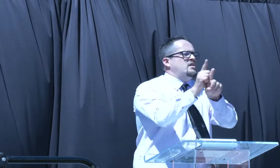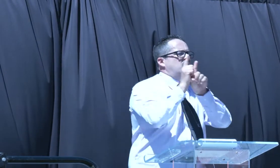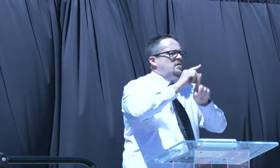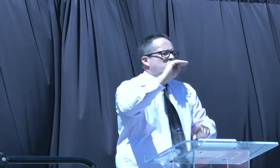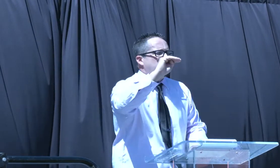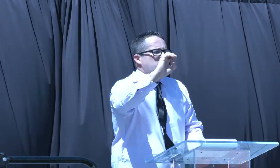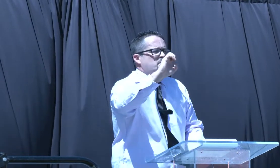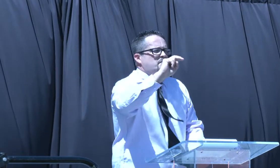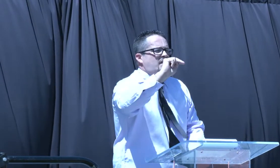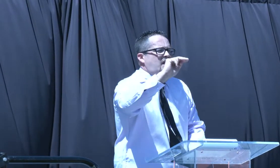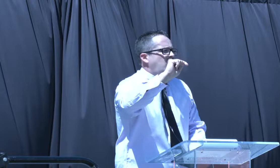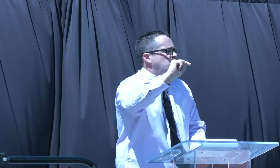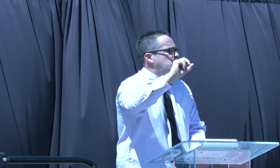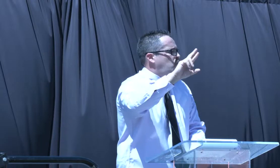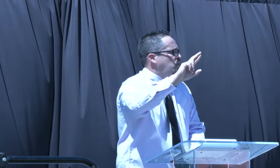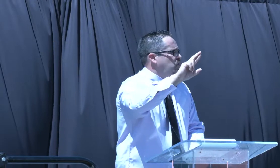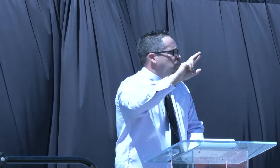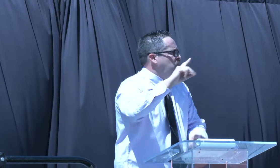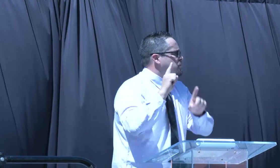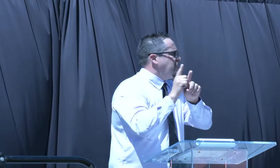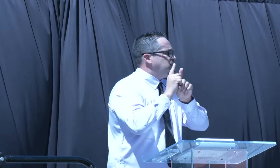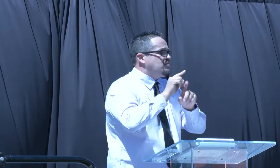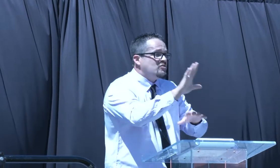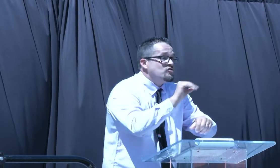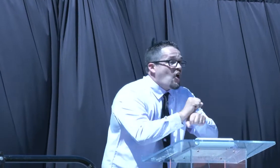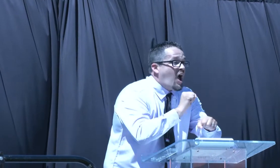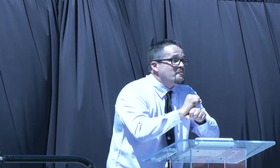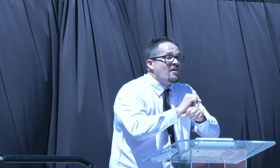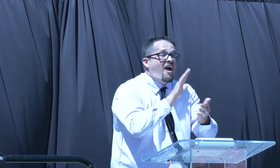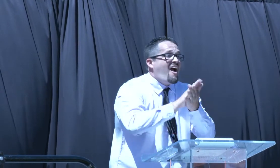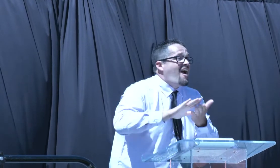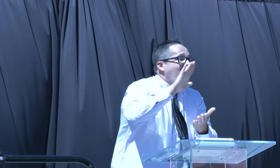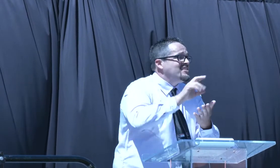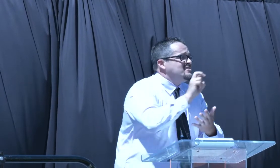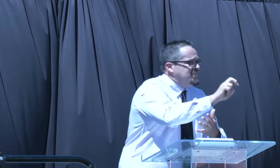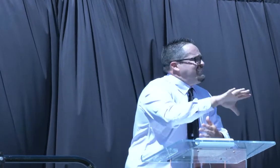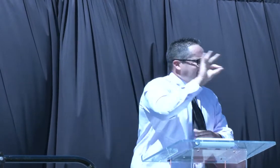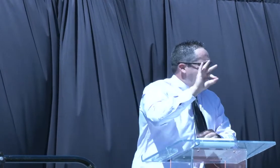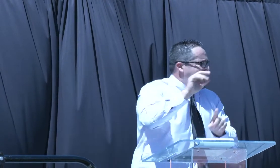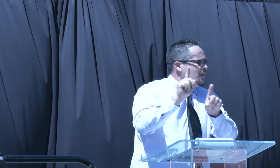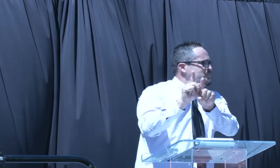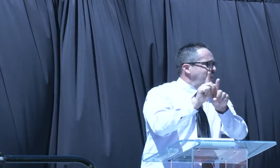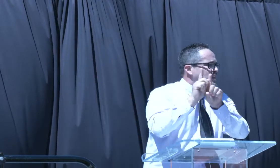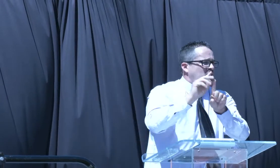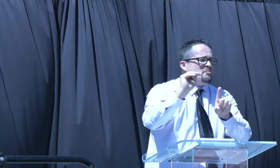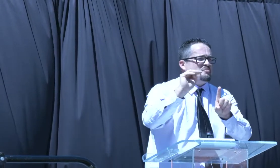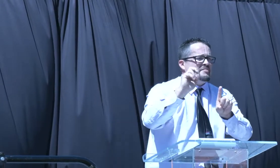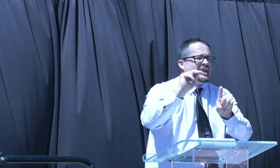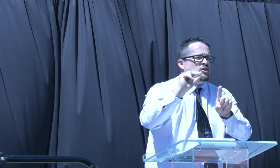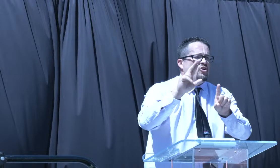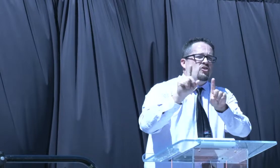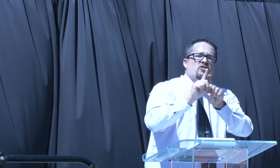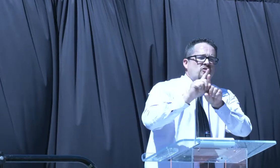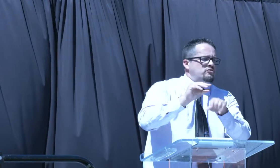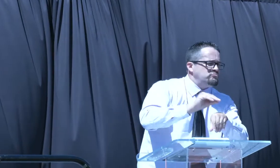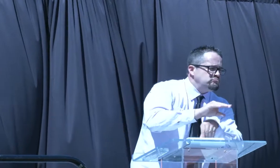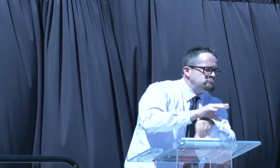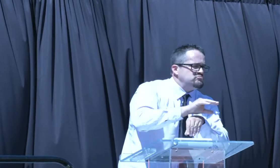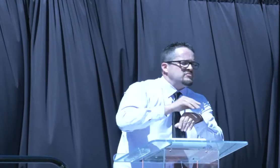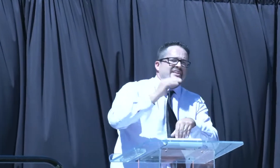Seek out and have mentors. Once you get into college or your career, find a mentor